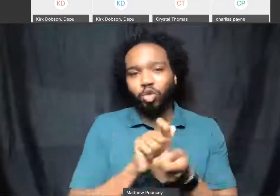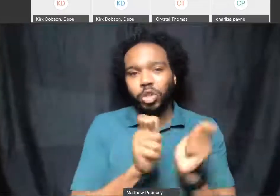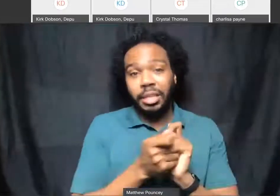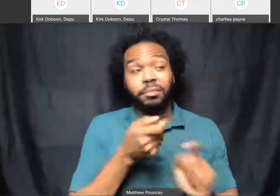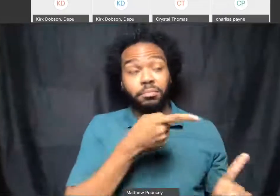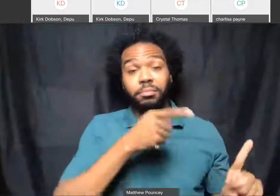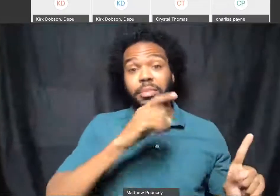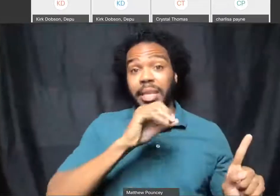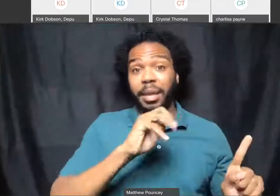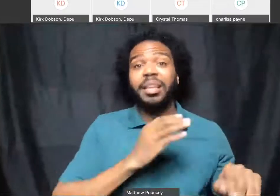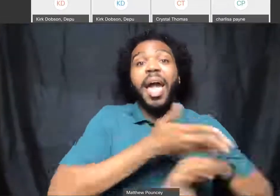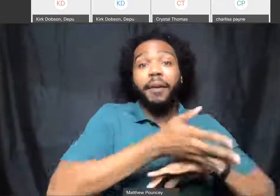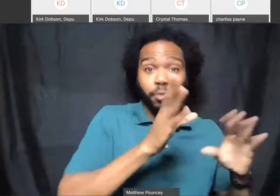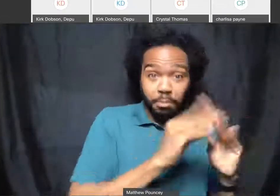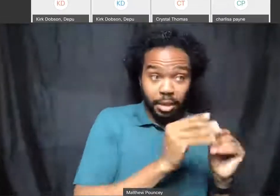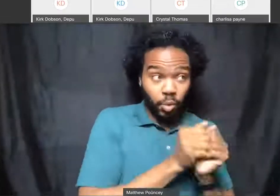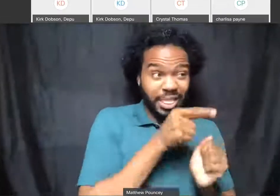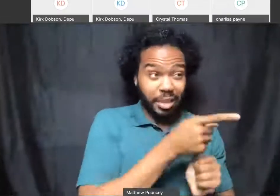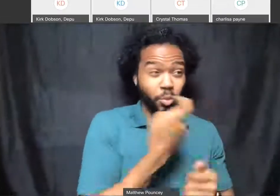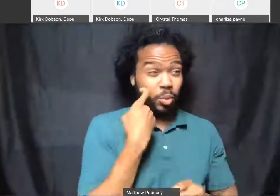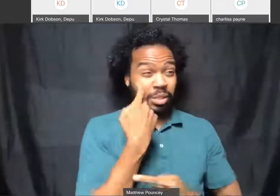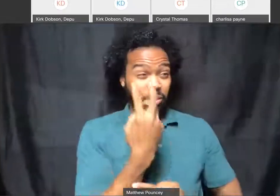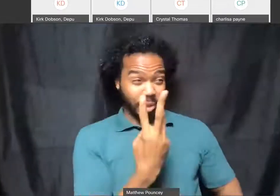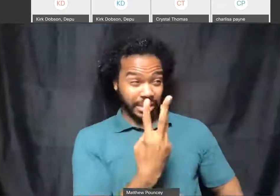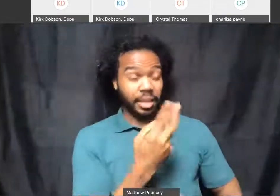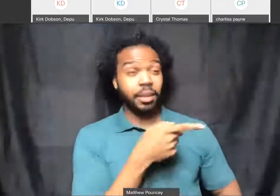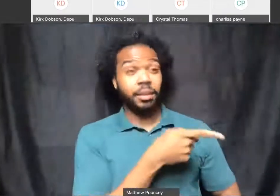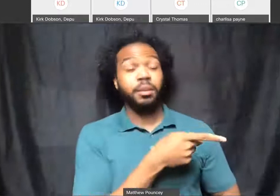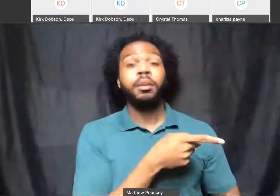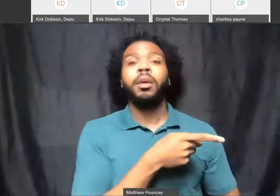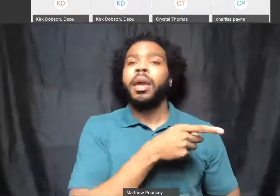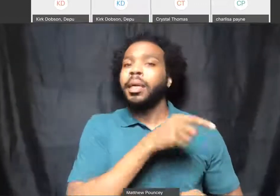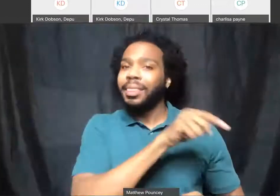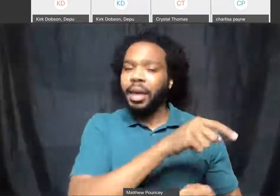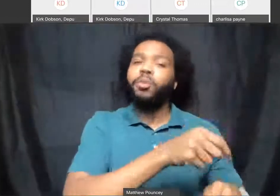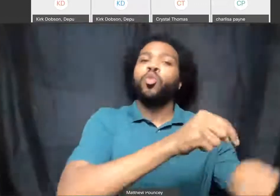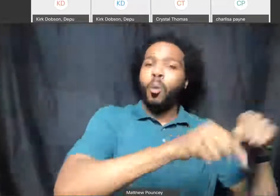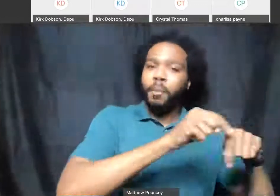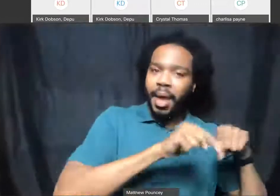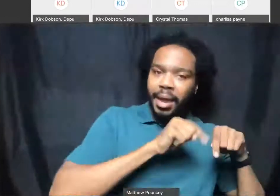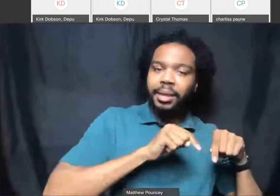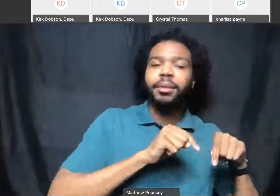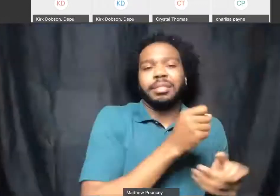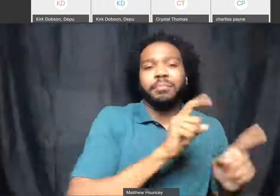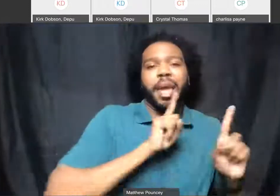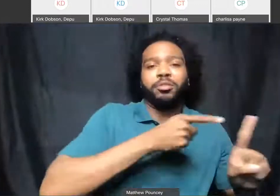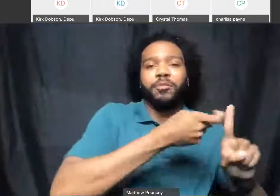them on Wednesday, had to go back and get some answers from up the